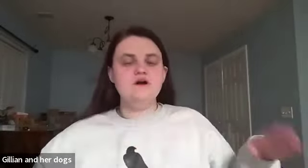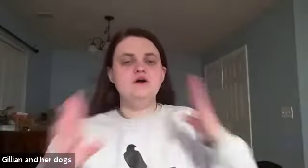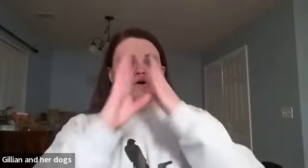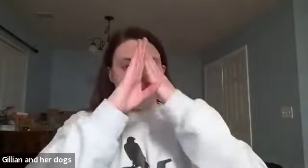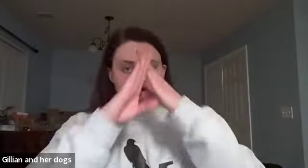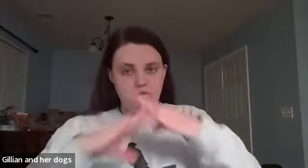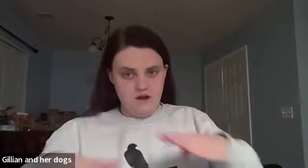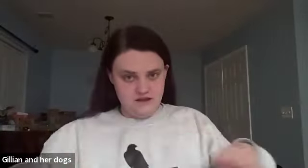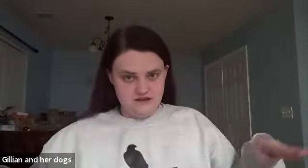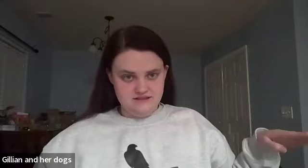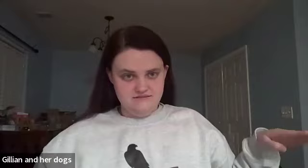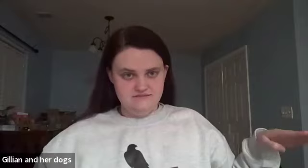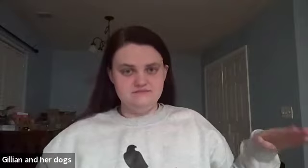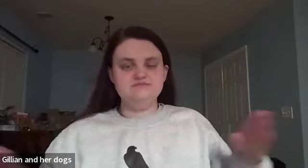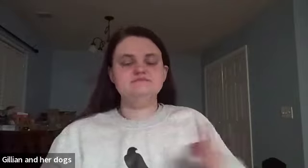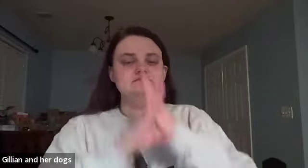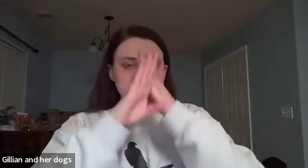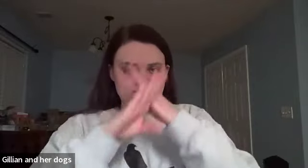Calm, quiet.